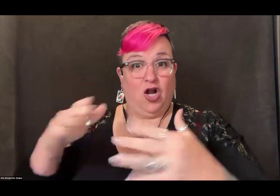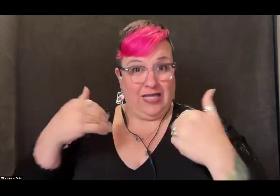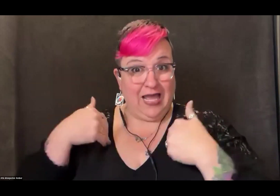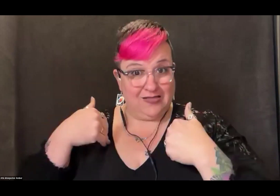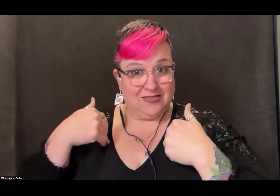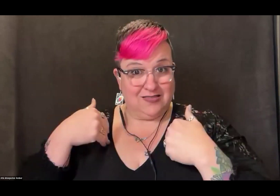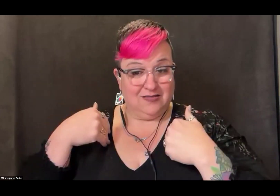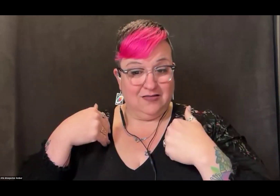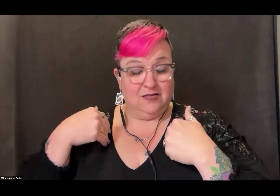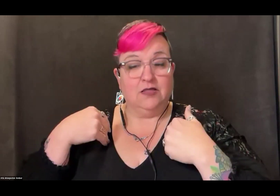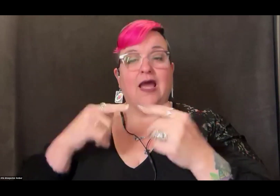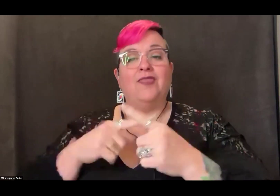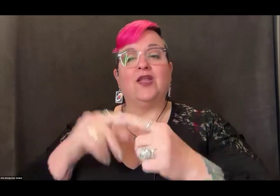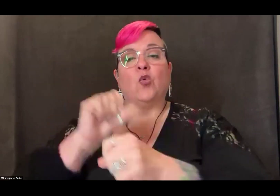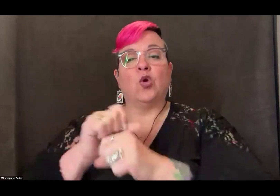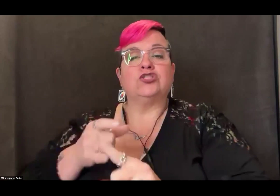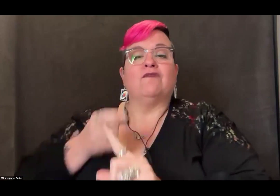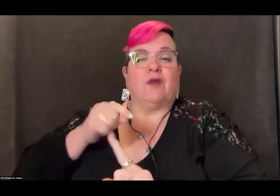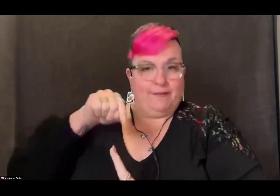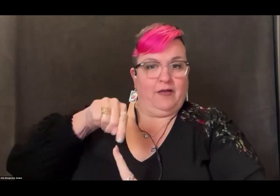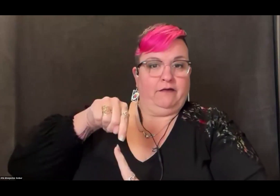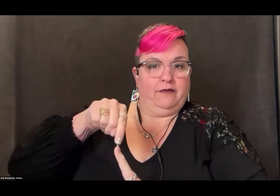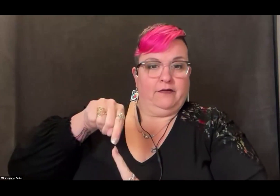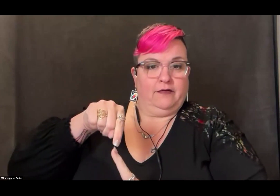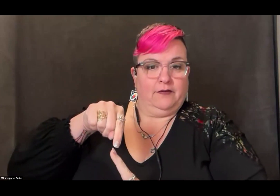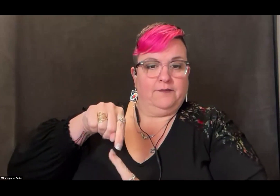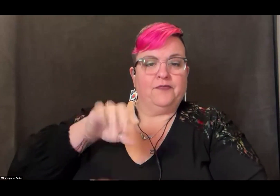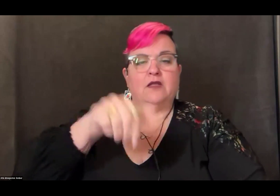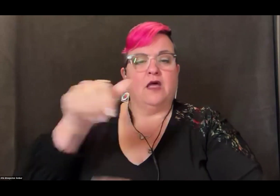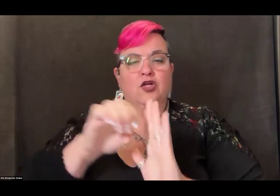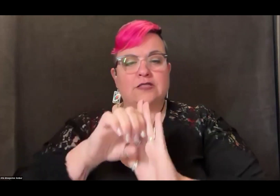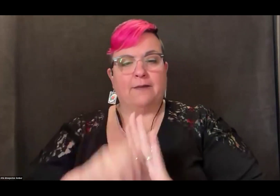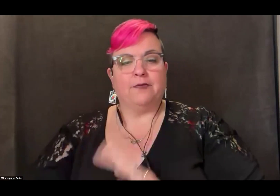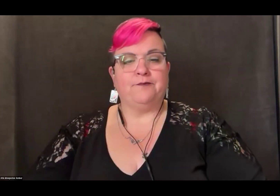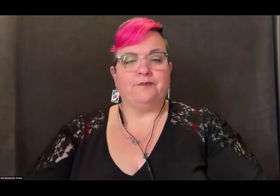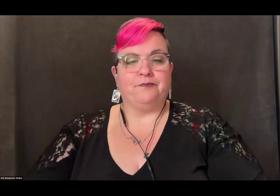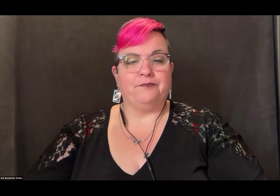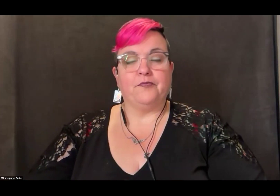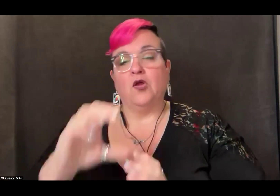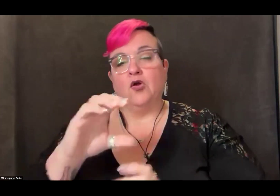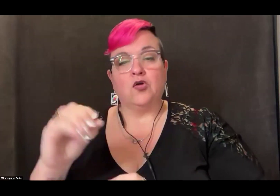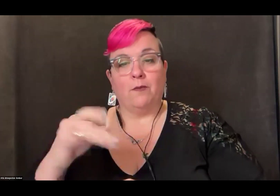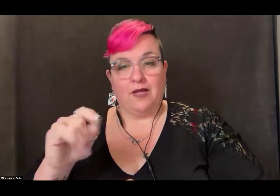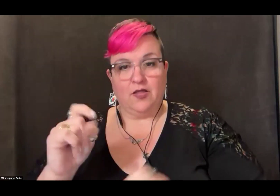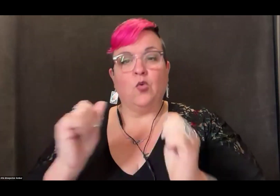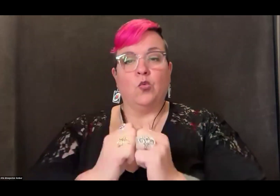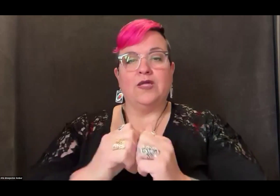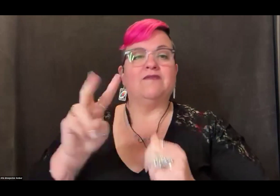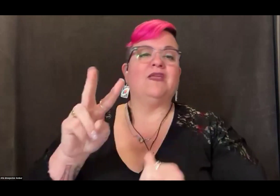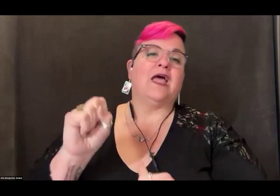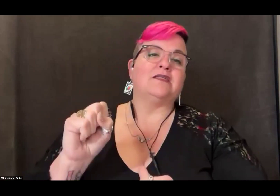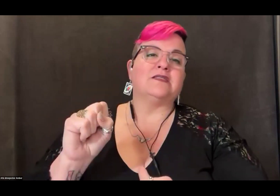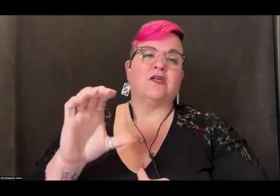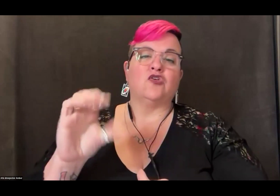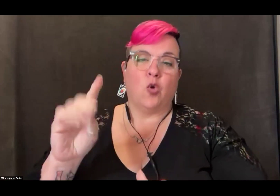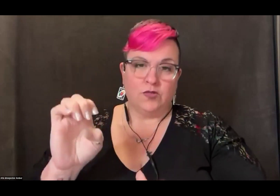has and it worked off of it. I'll give you another example. I use Copilot with VS Code,